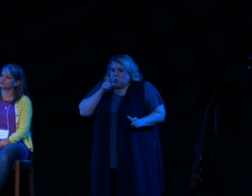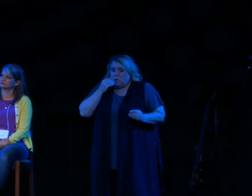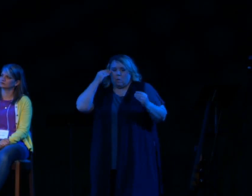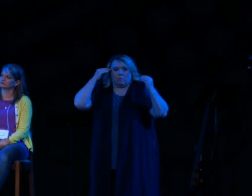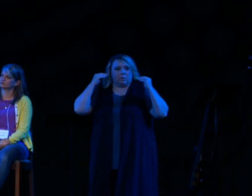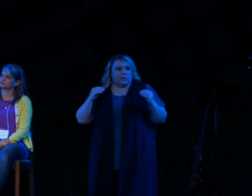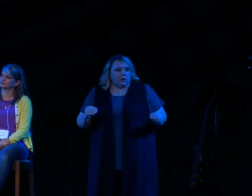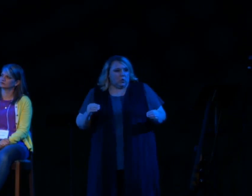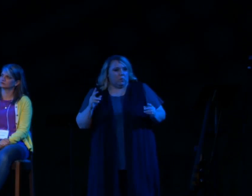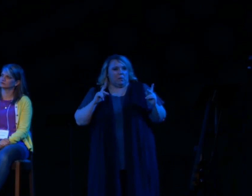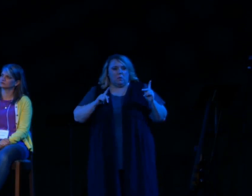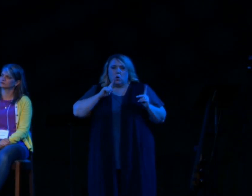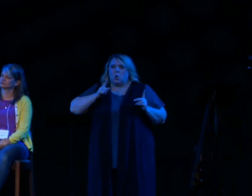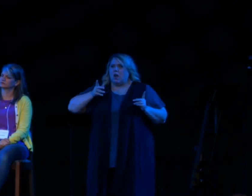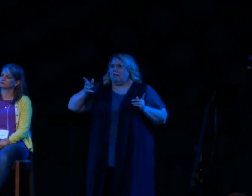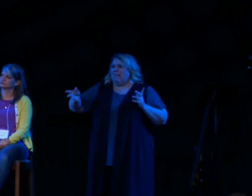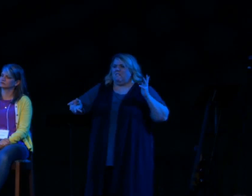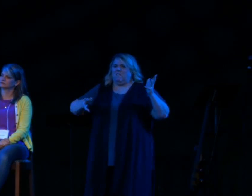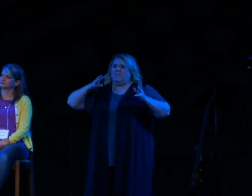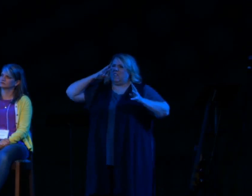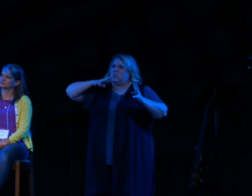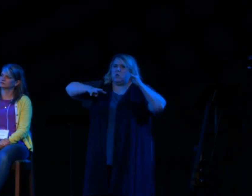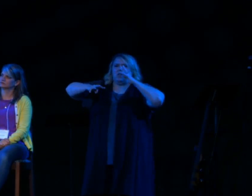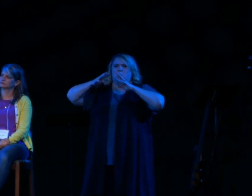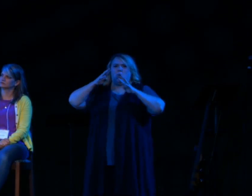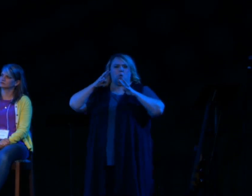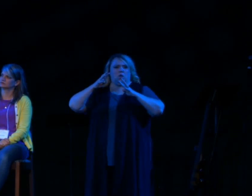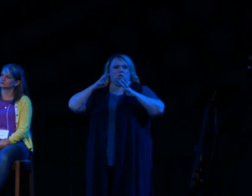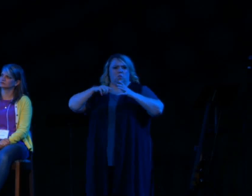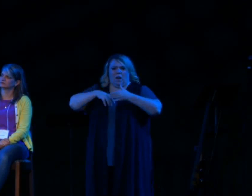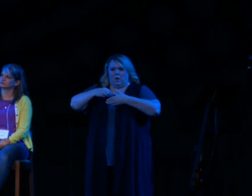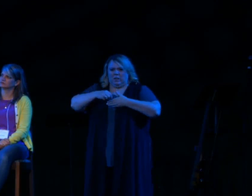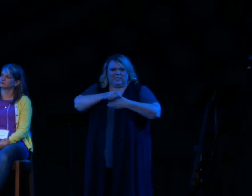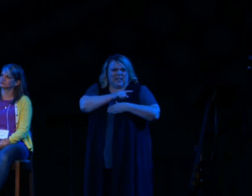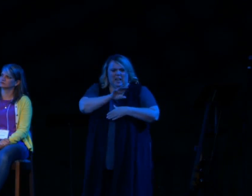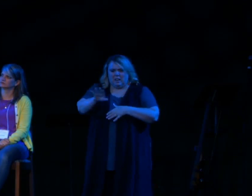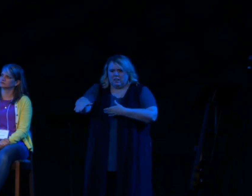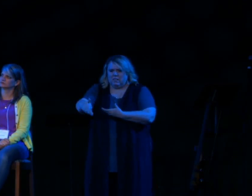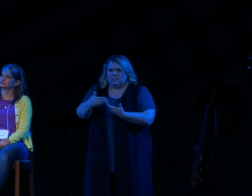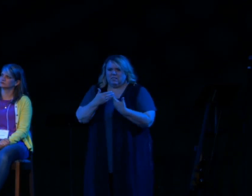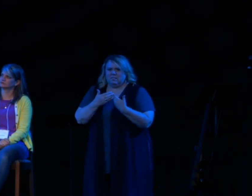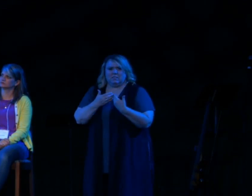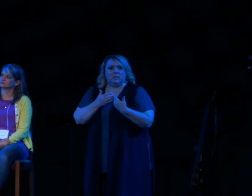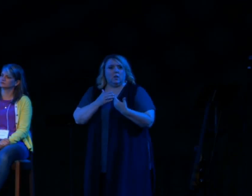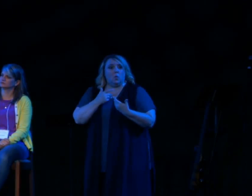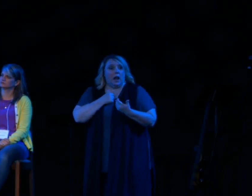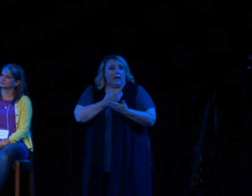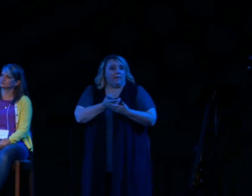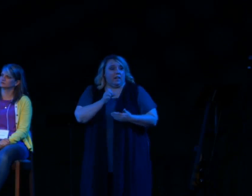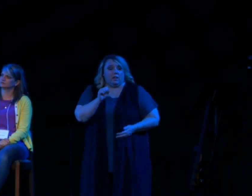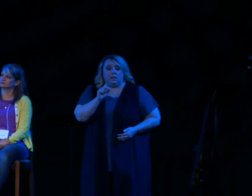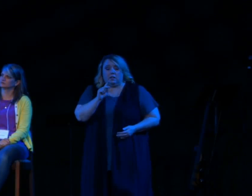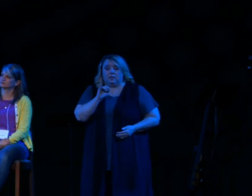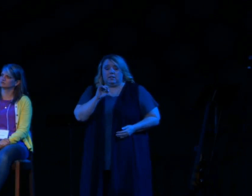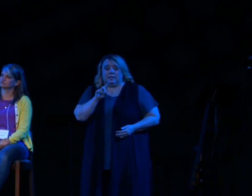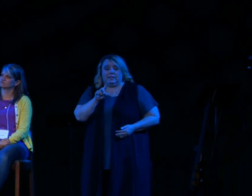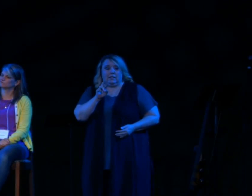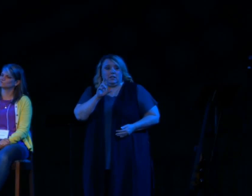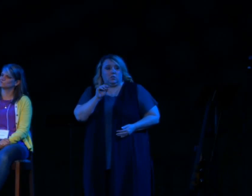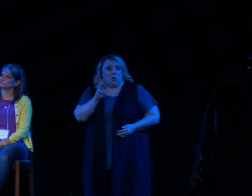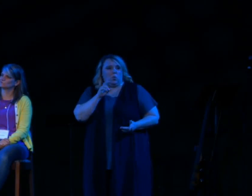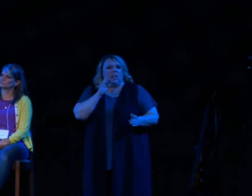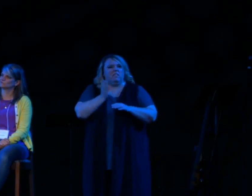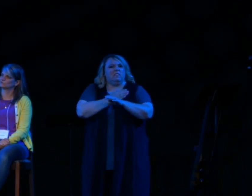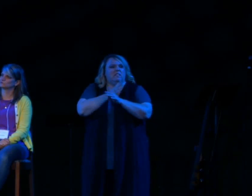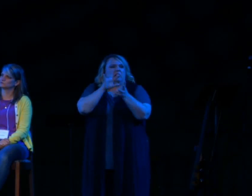dealing with people who were left out, left behind, right outside the doors. When I got there, Skid Row was right outside the doors. It's gentrified now,